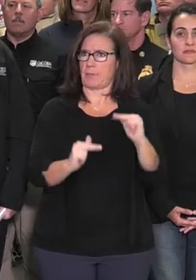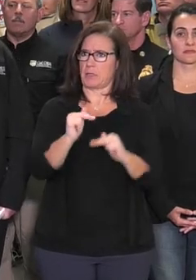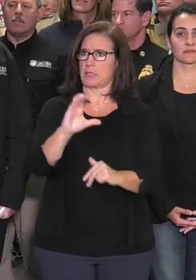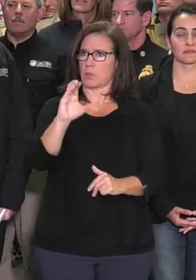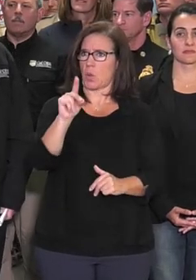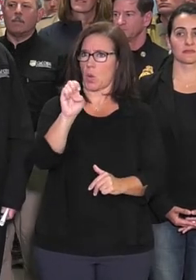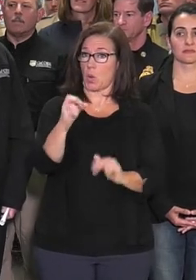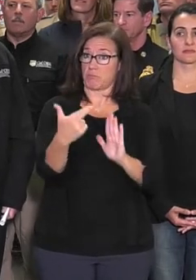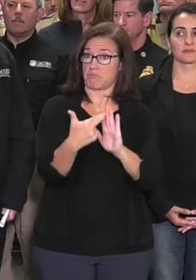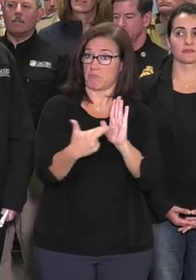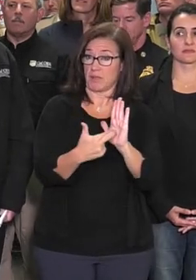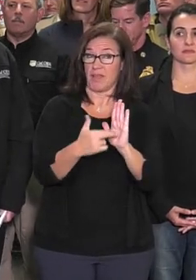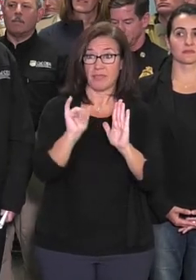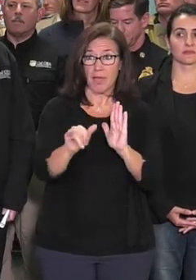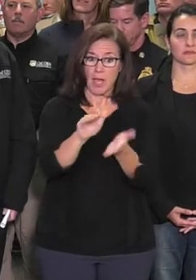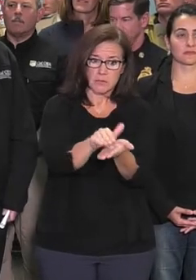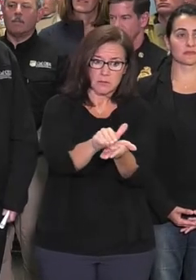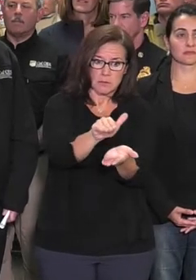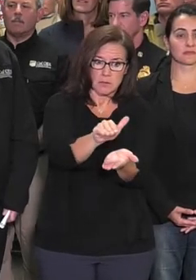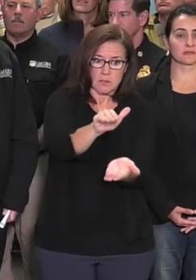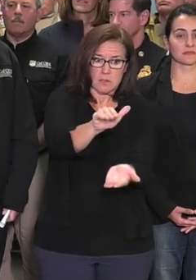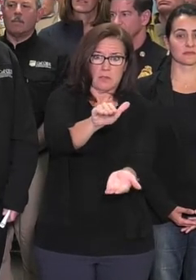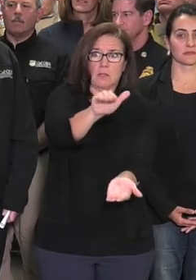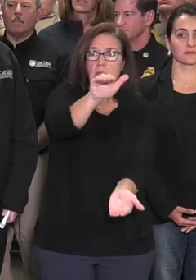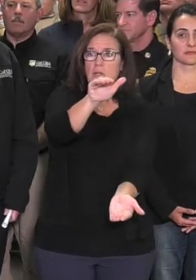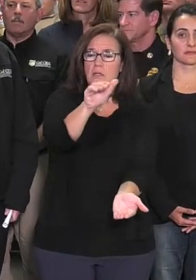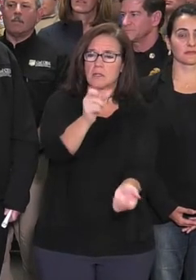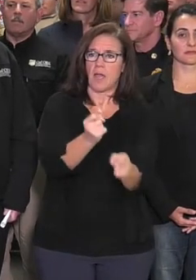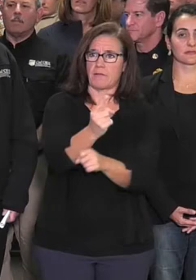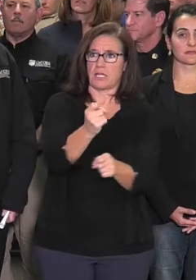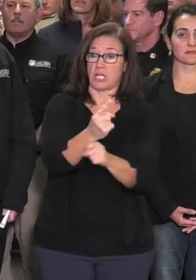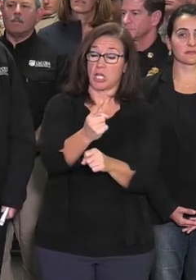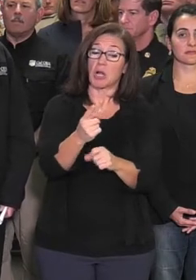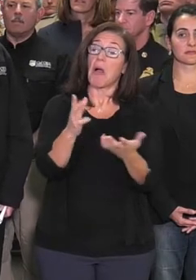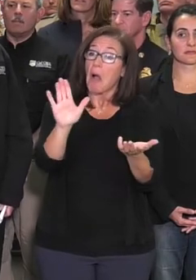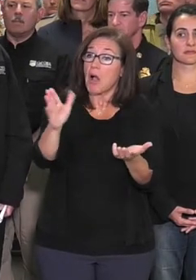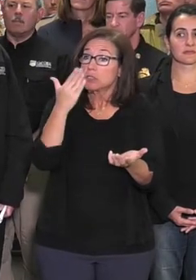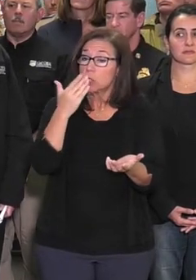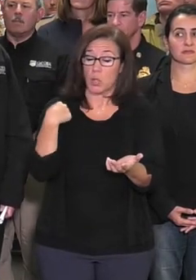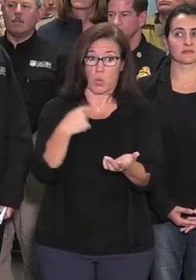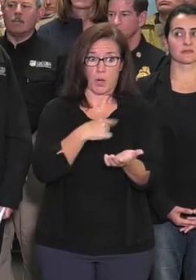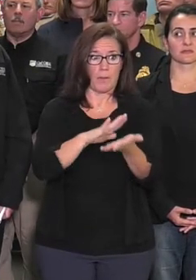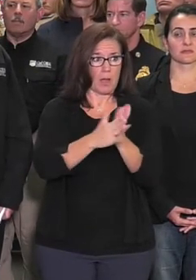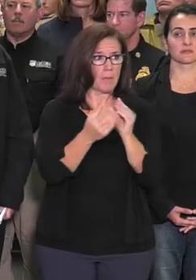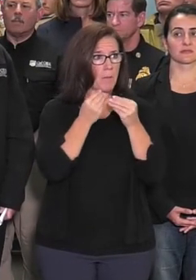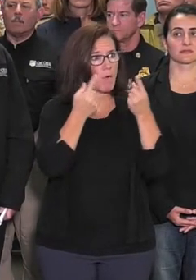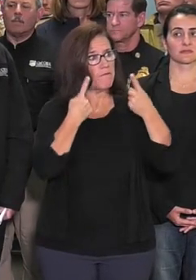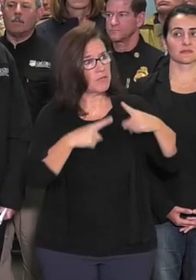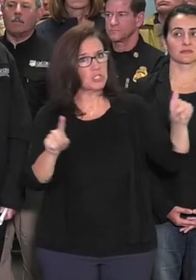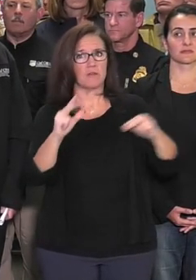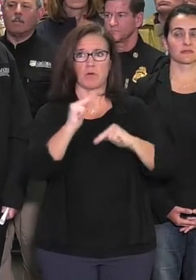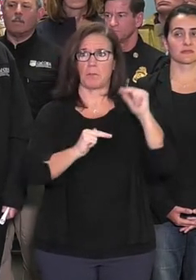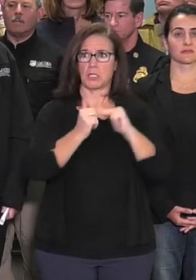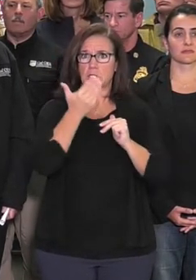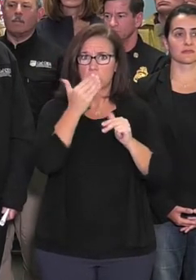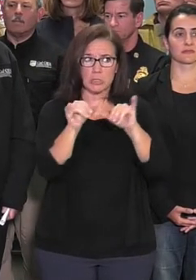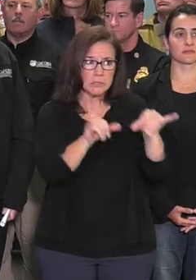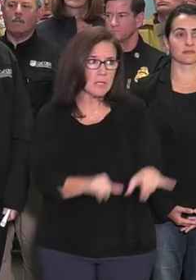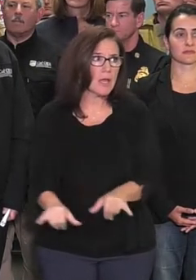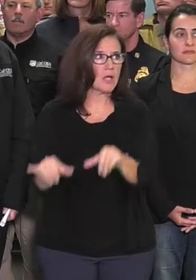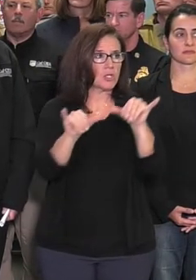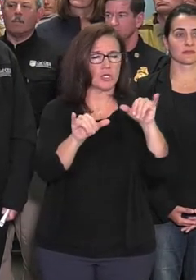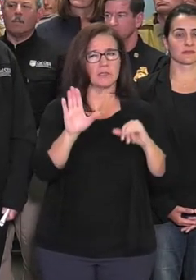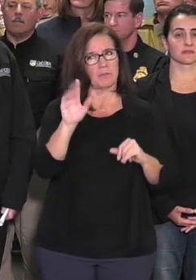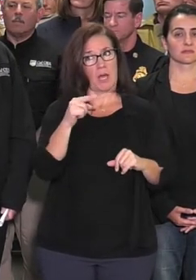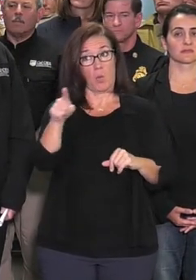governor. It's good, we're getting more efficient, but when you say more building standards, I always want to say, let's do this very